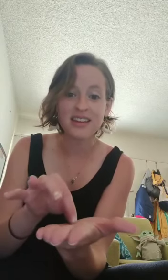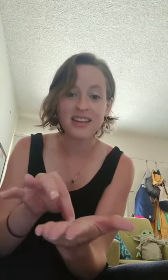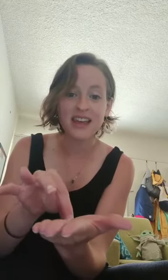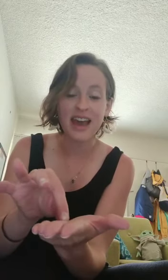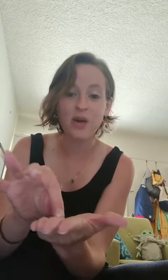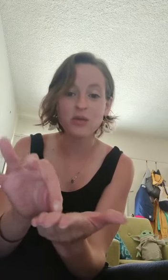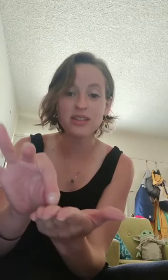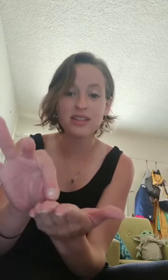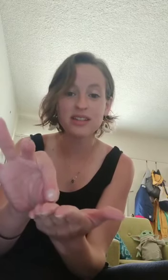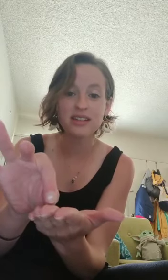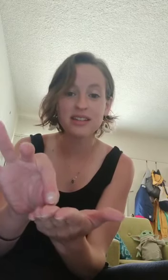Count.